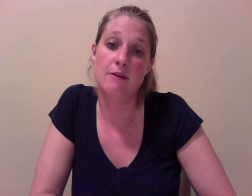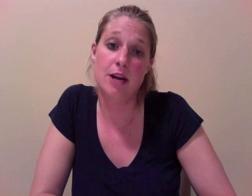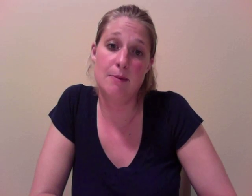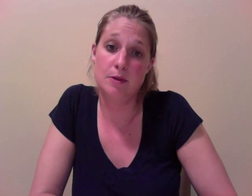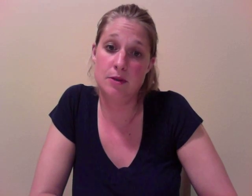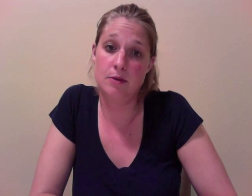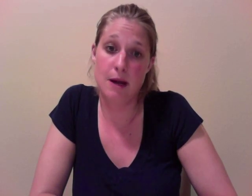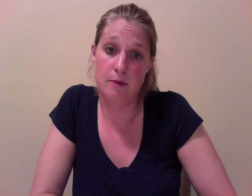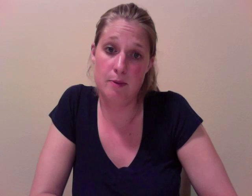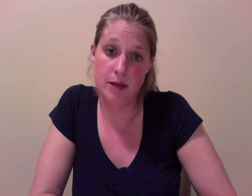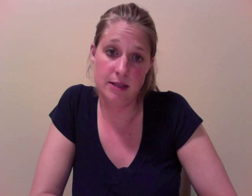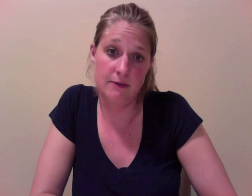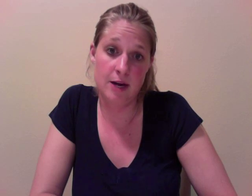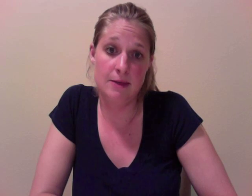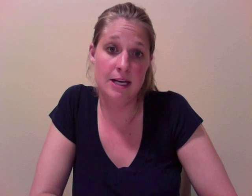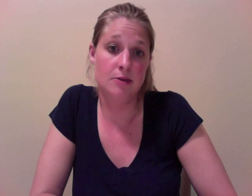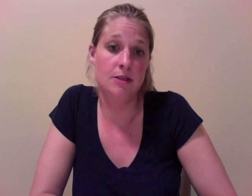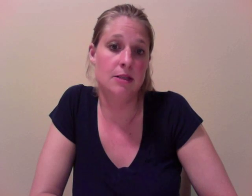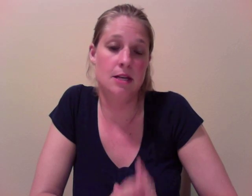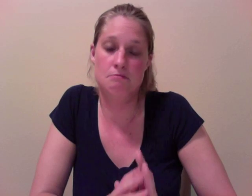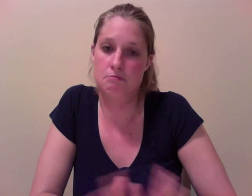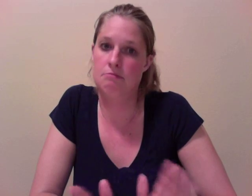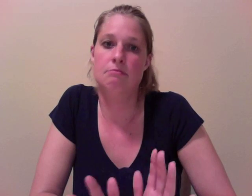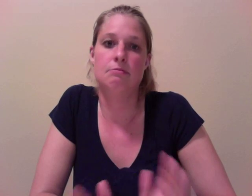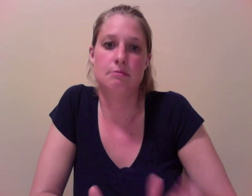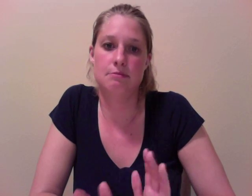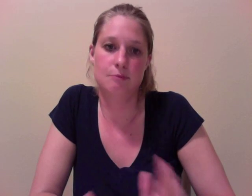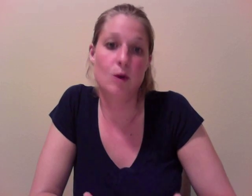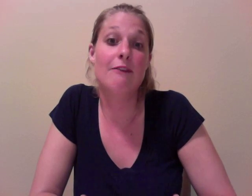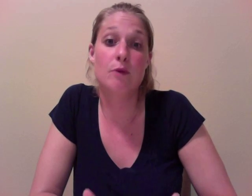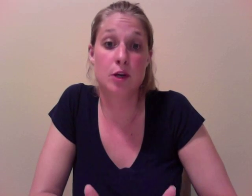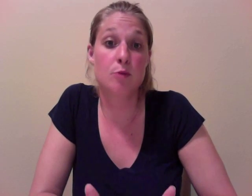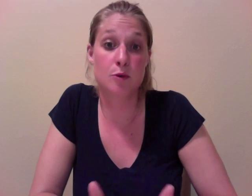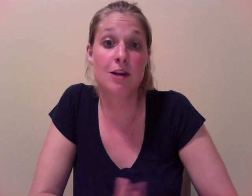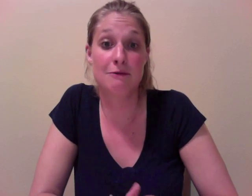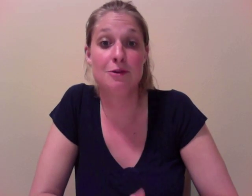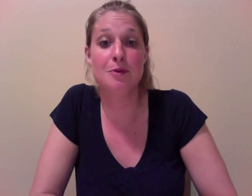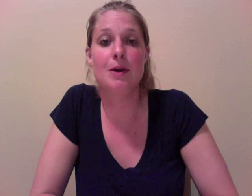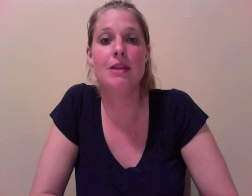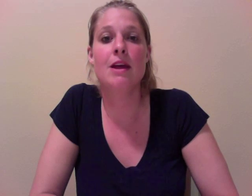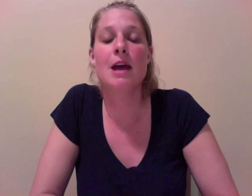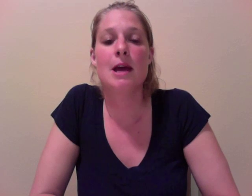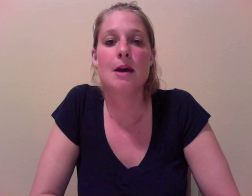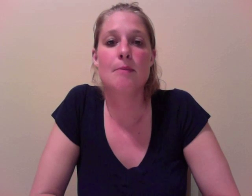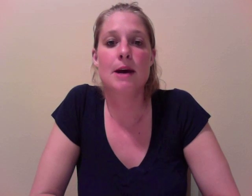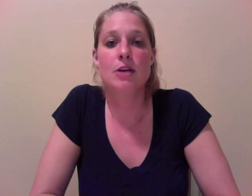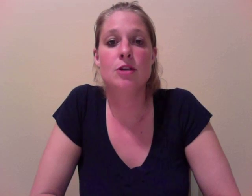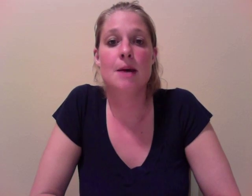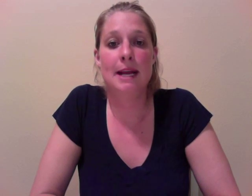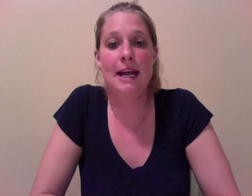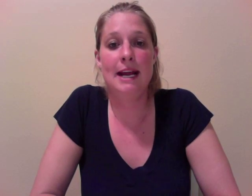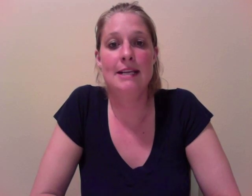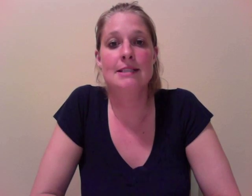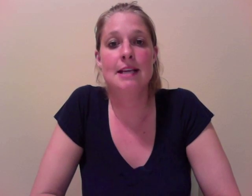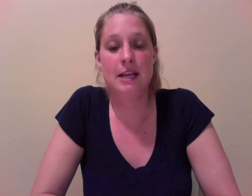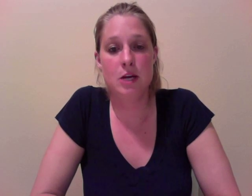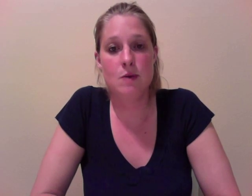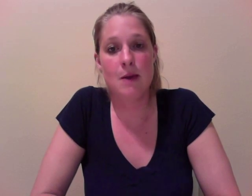able to write with both hands, if you're ambidextrous, then whatever one you're most comfortable with. But your dominant hand is the hand that you write with,